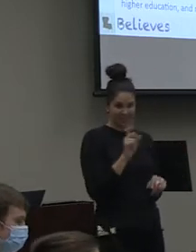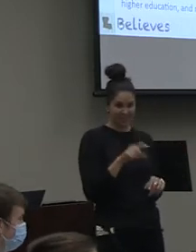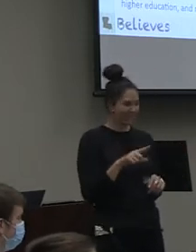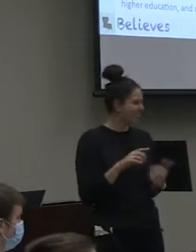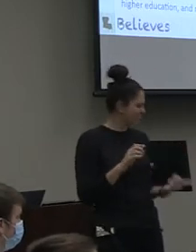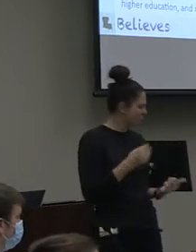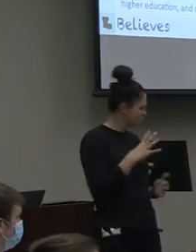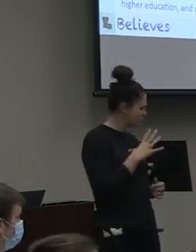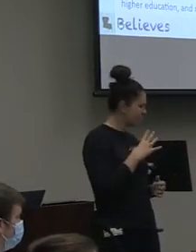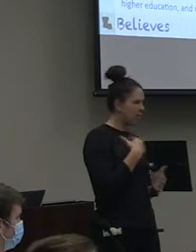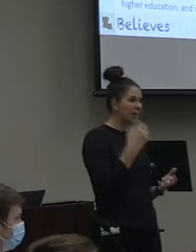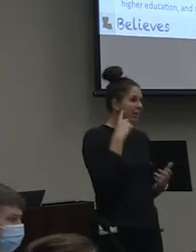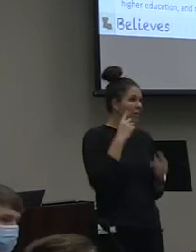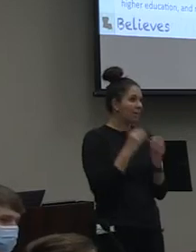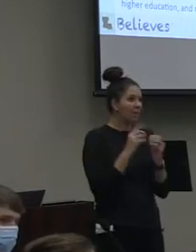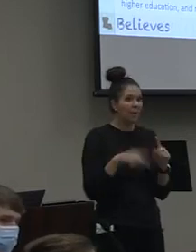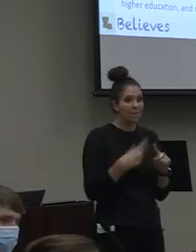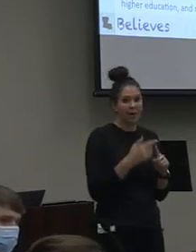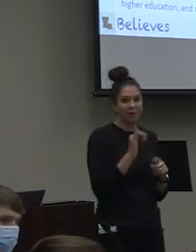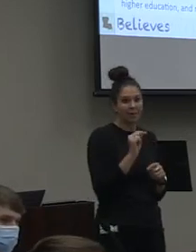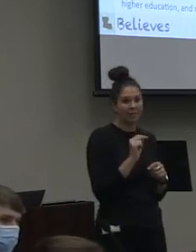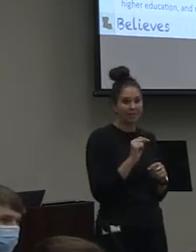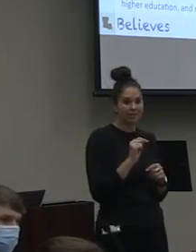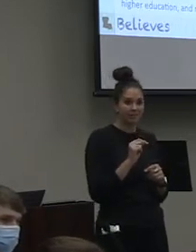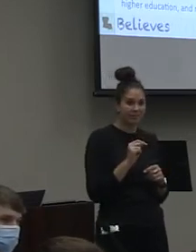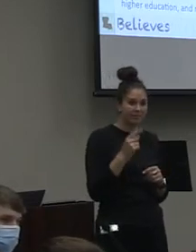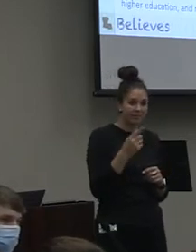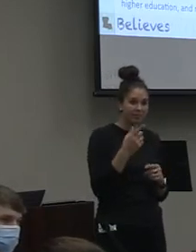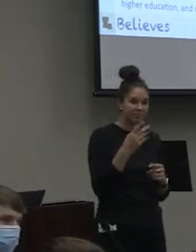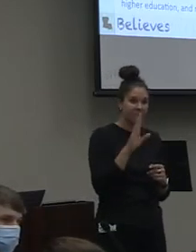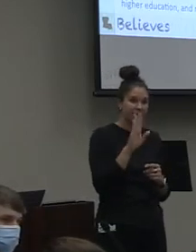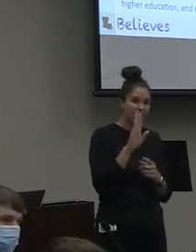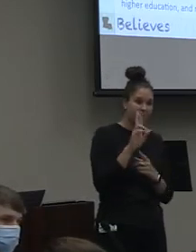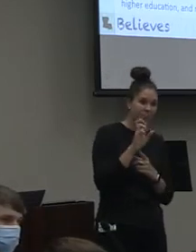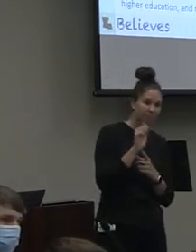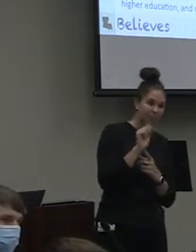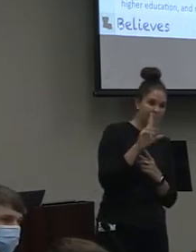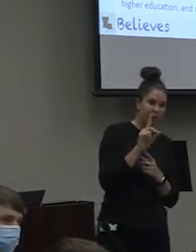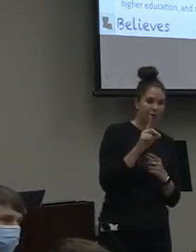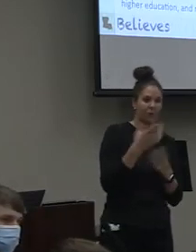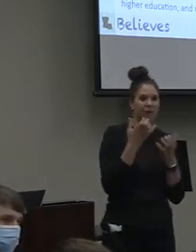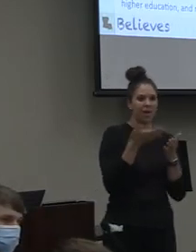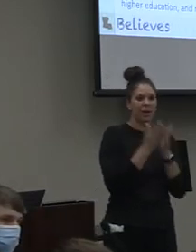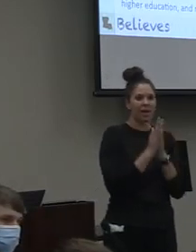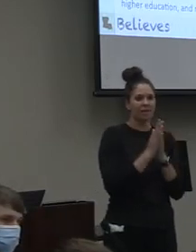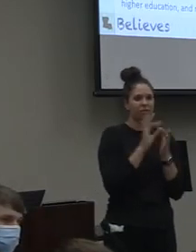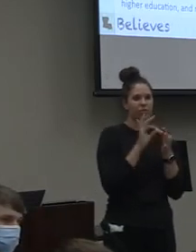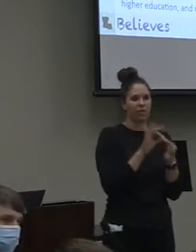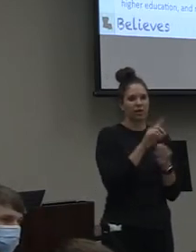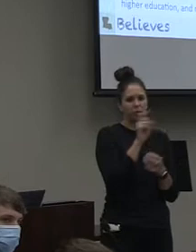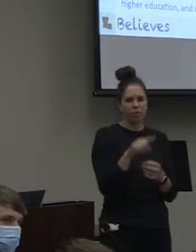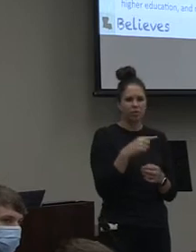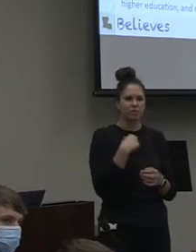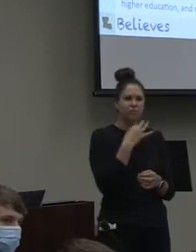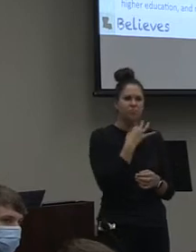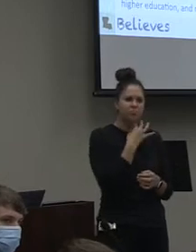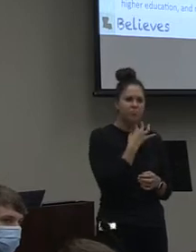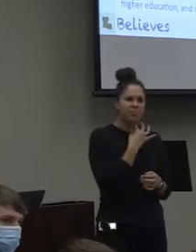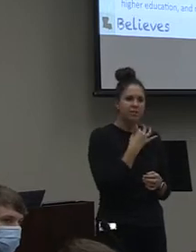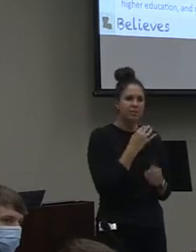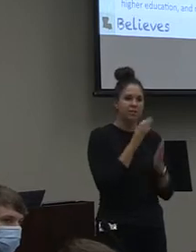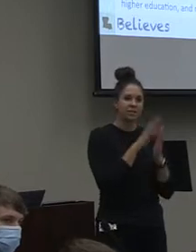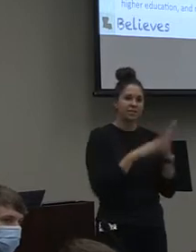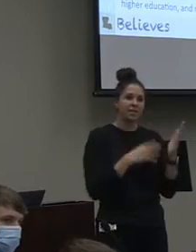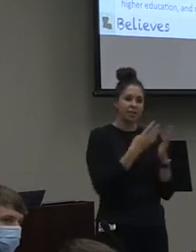That's good. I just wanted to hear more about it. So I'll Could I ask a related question? I'd like to piggyback. I was just curious, is the